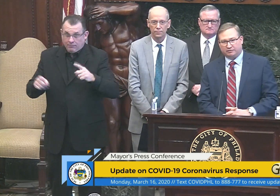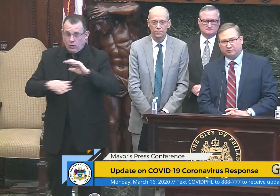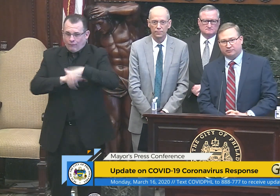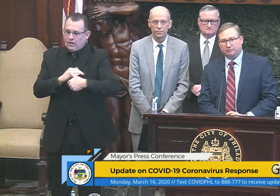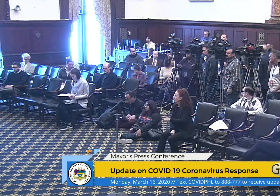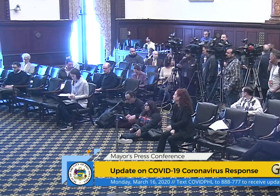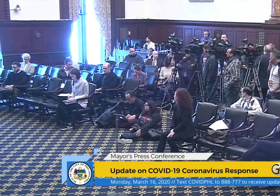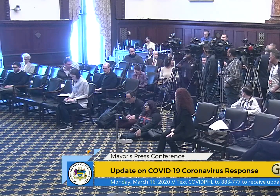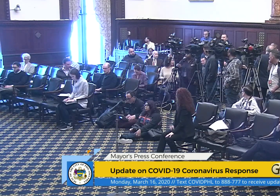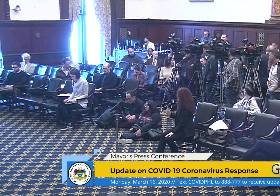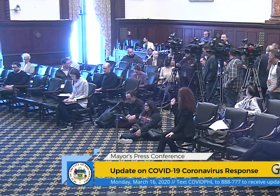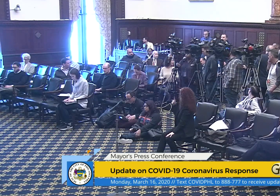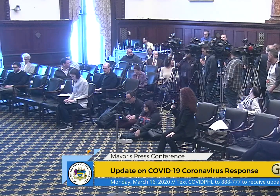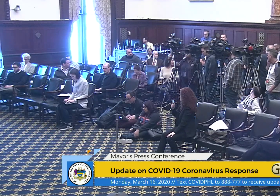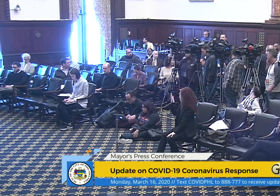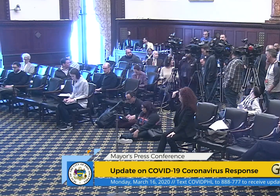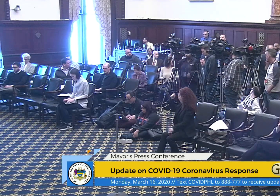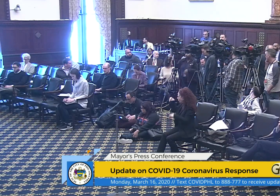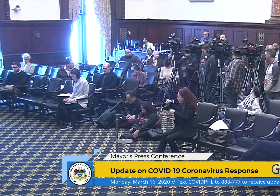and back.